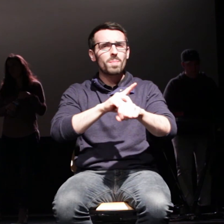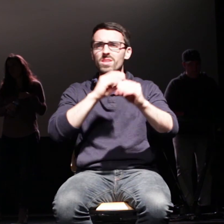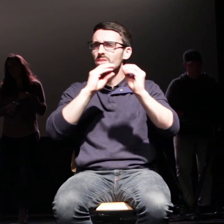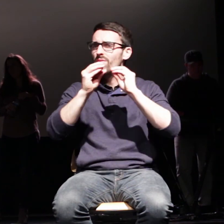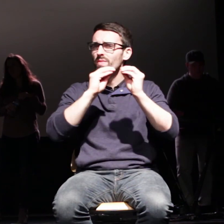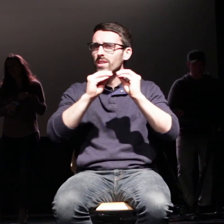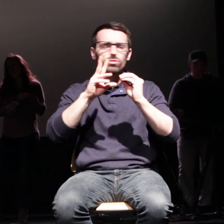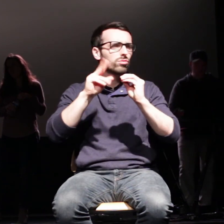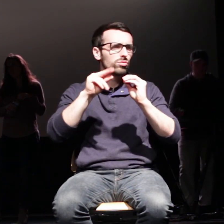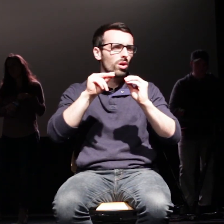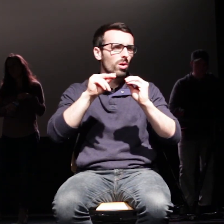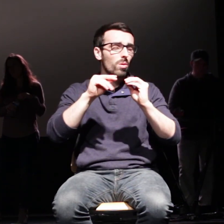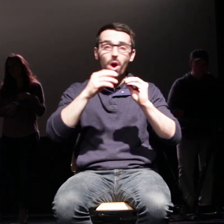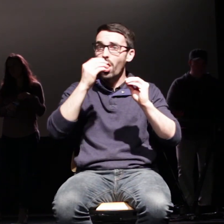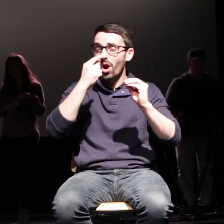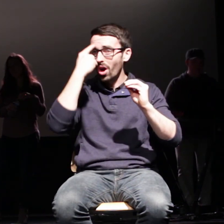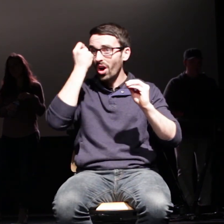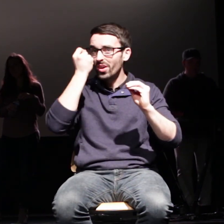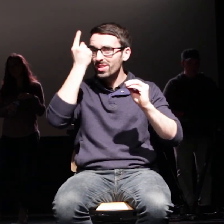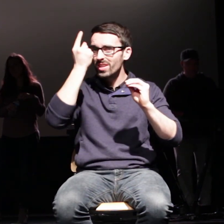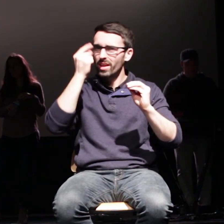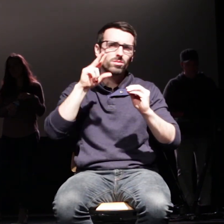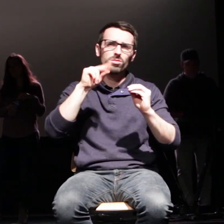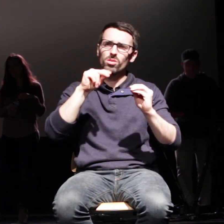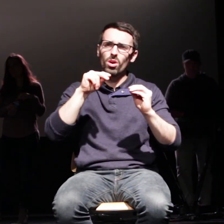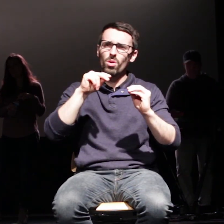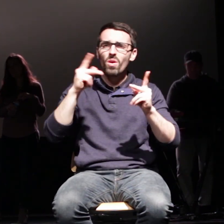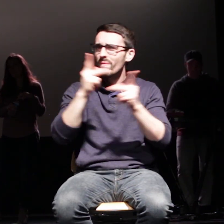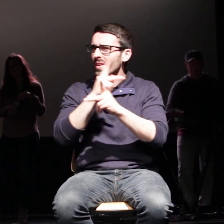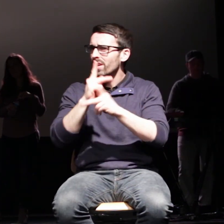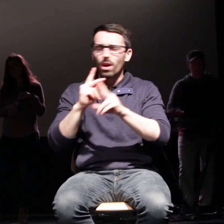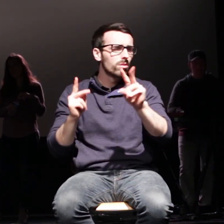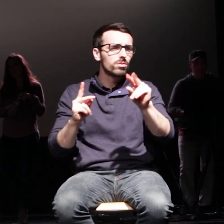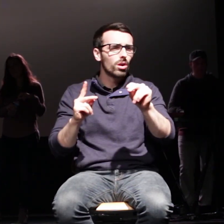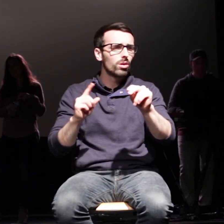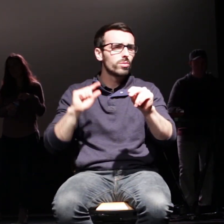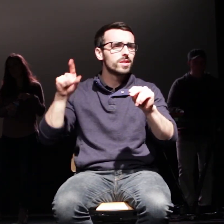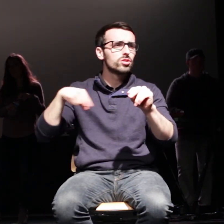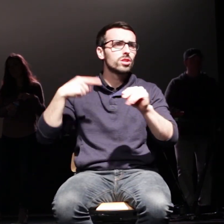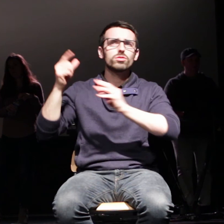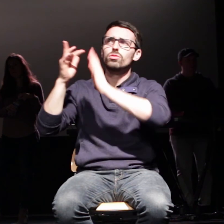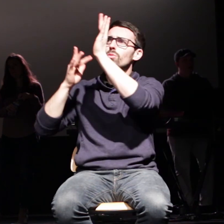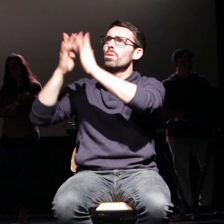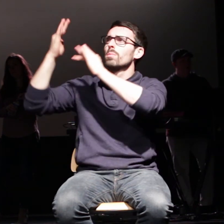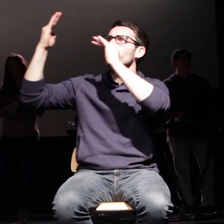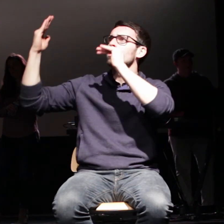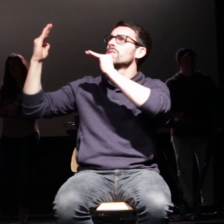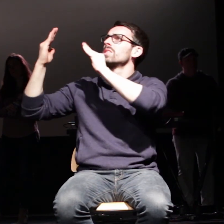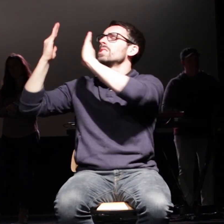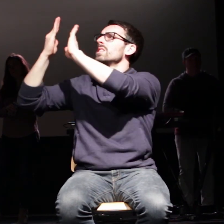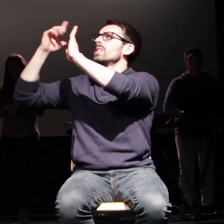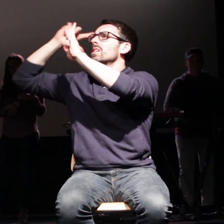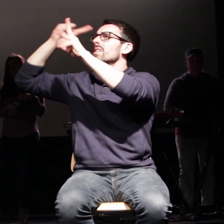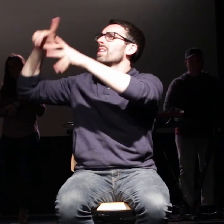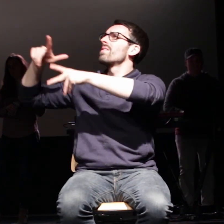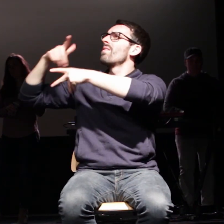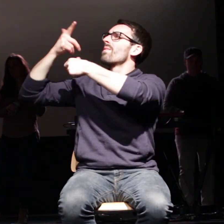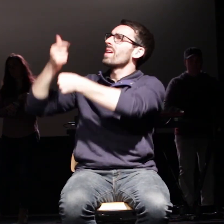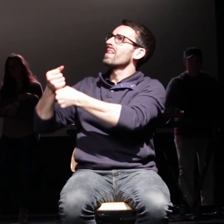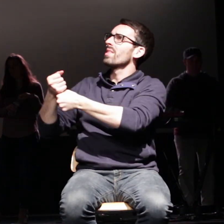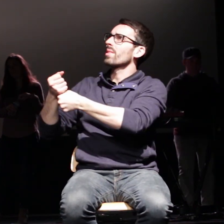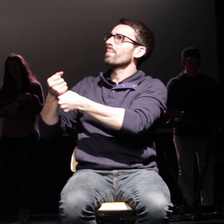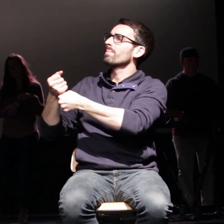to understand it. Your job isn't to figure it out. Your job is to approach Jesus in faith.